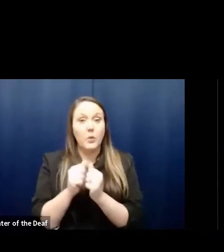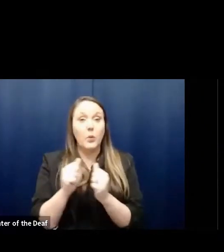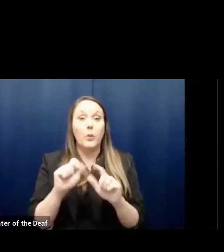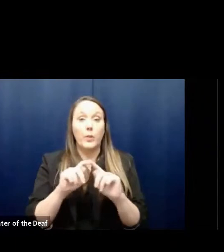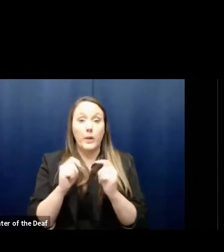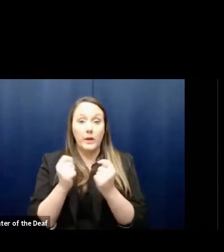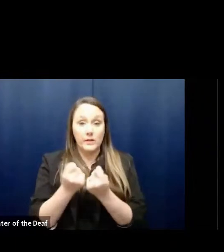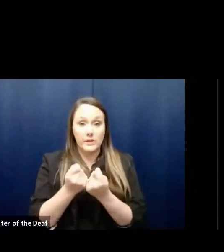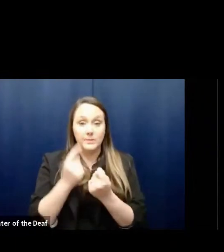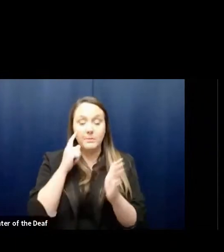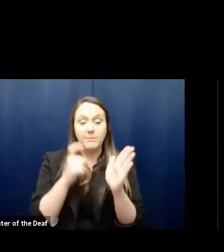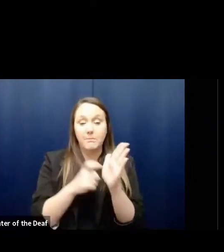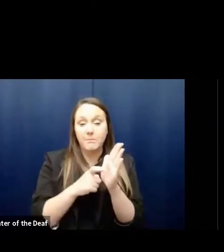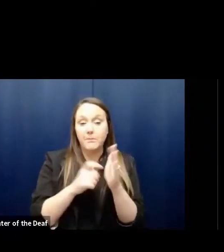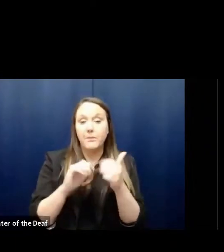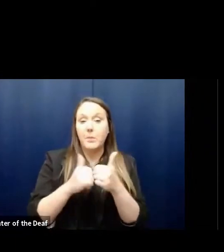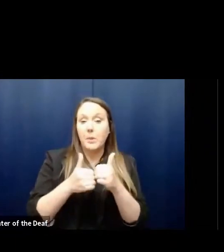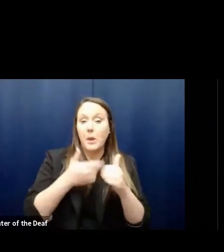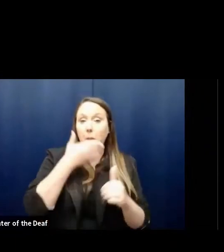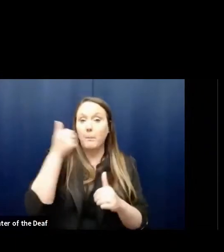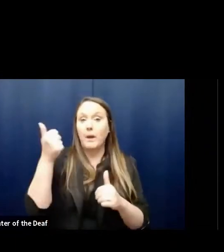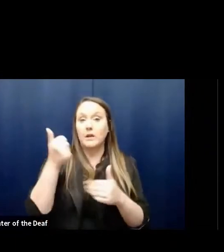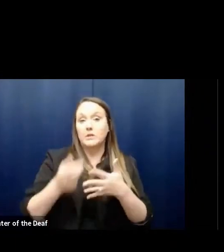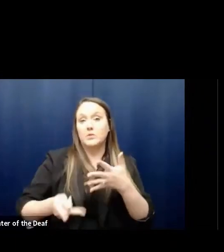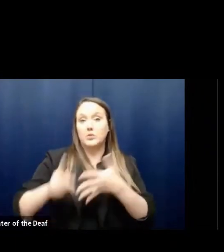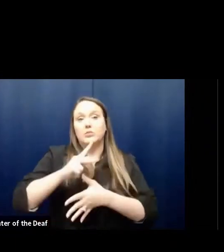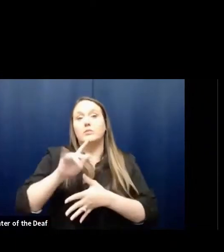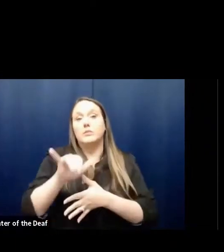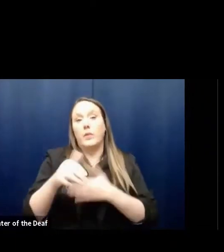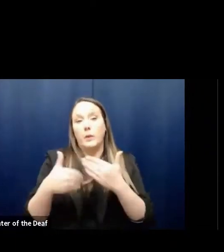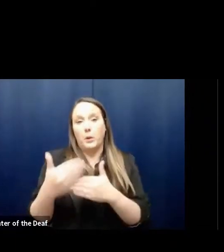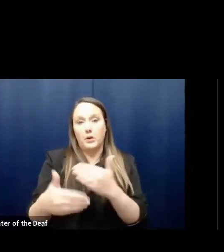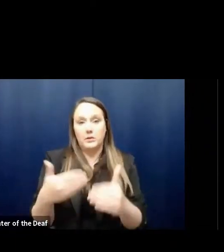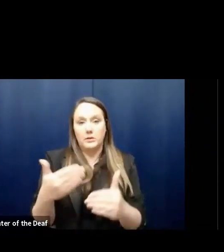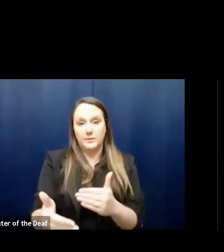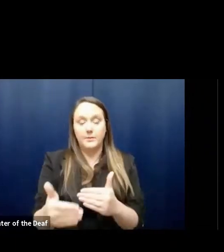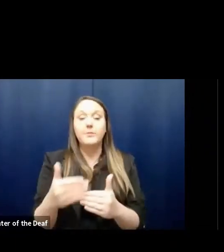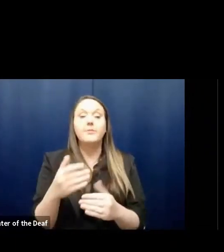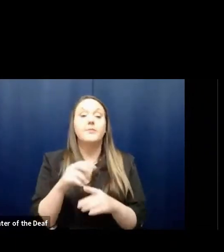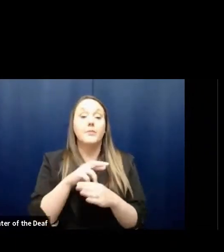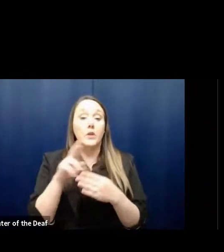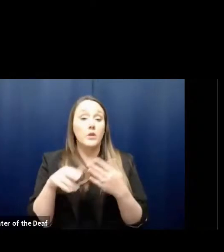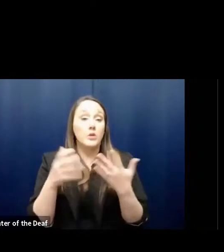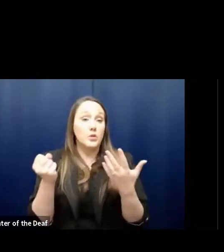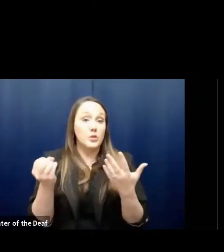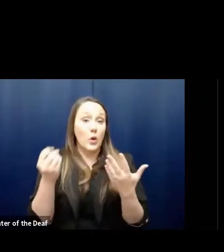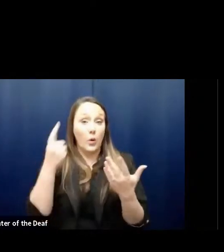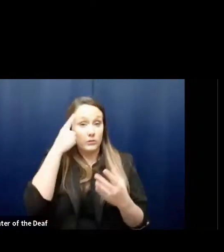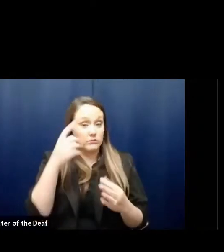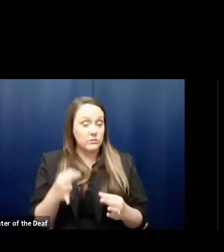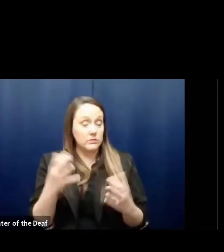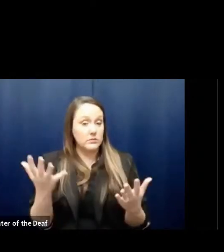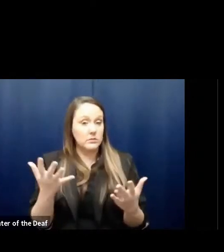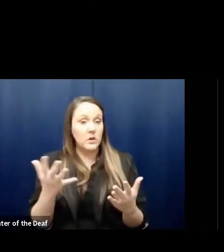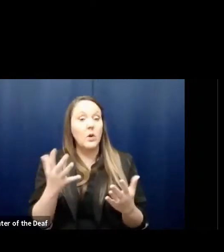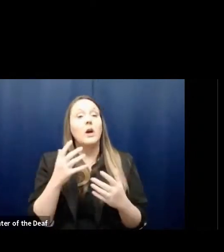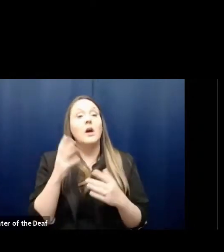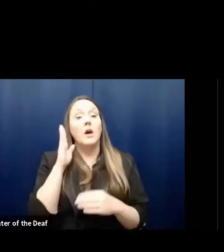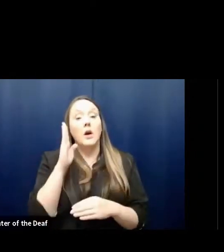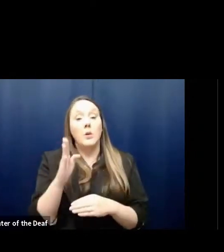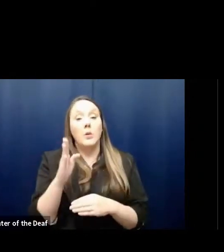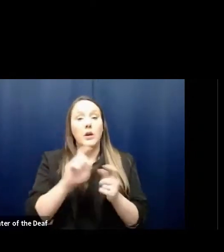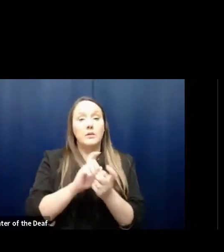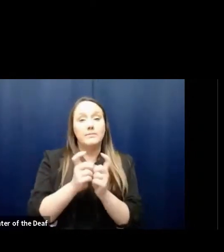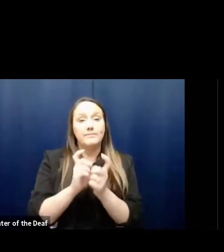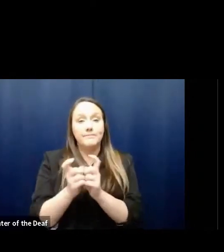identify ways we can best prioritize this process. As a result, we will modify our contact tracing efforts as the